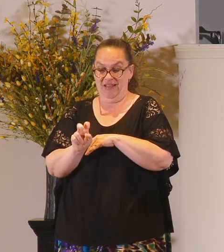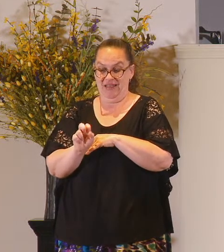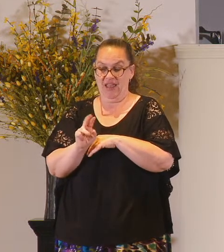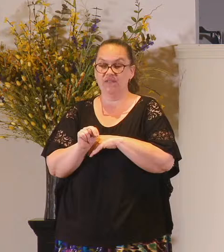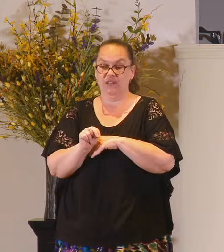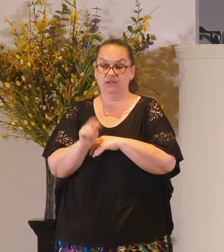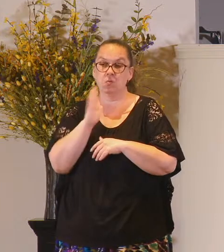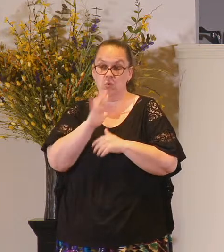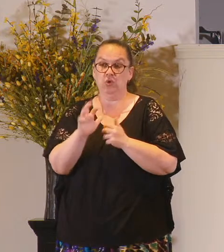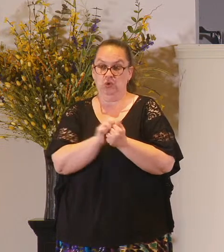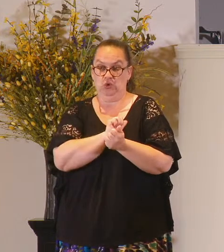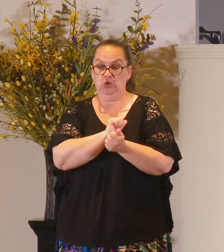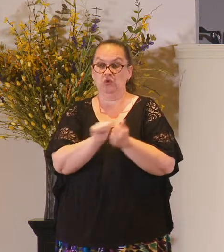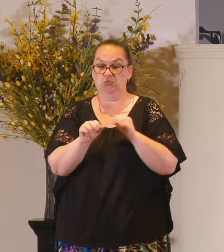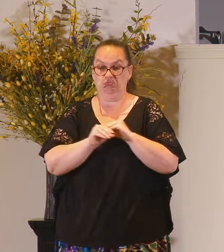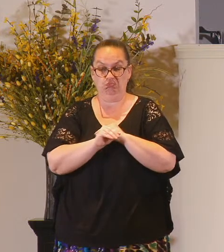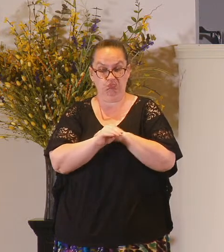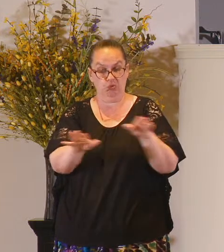destroys.